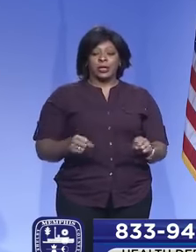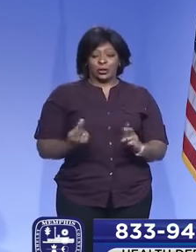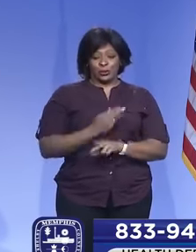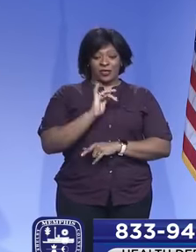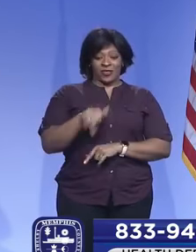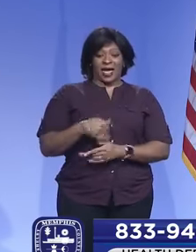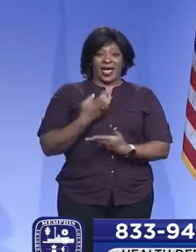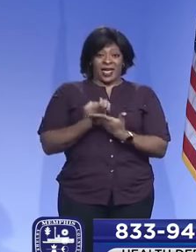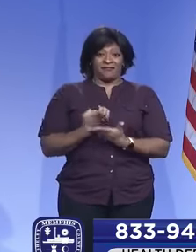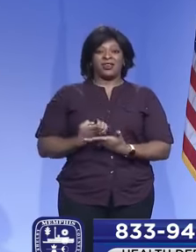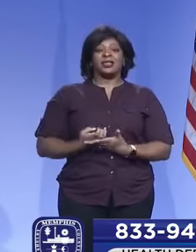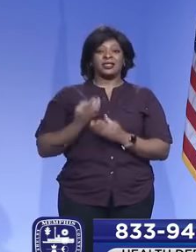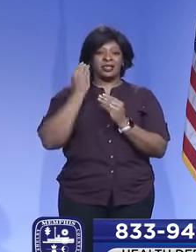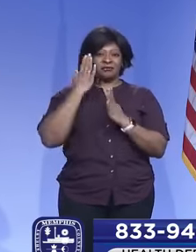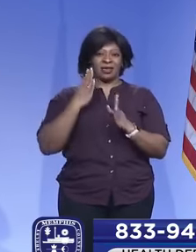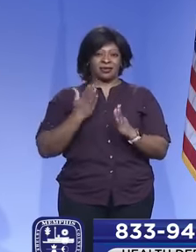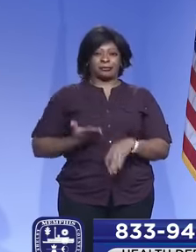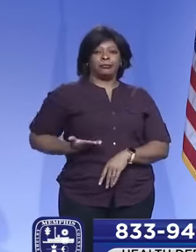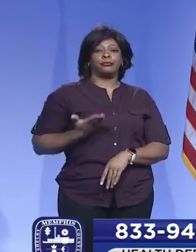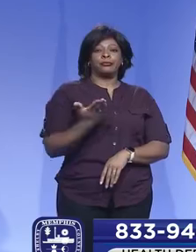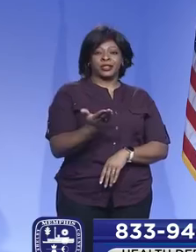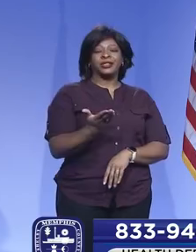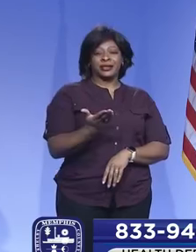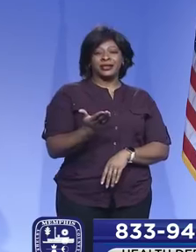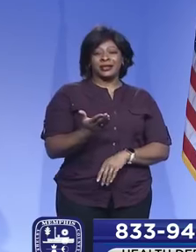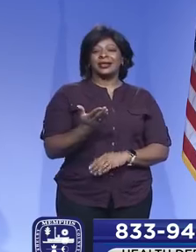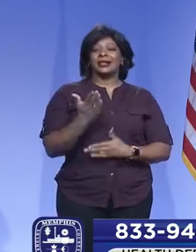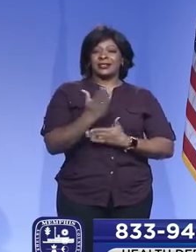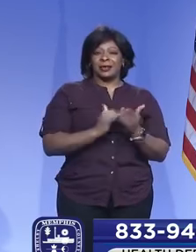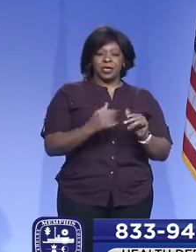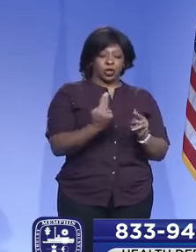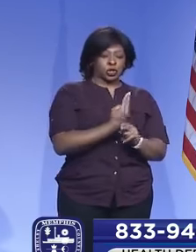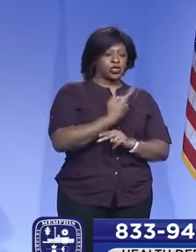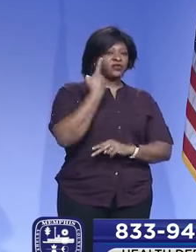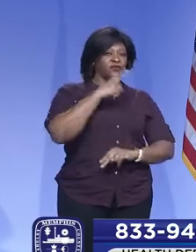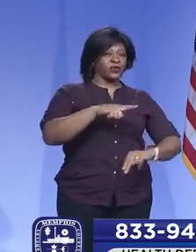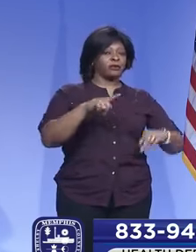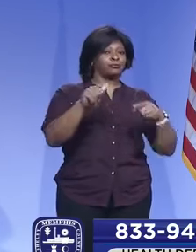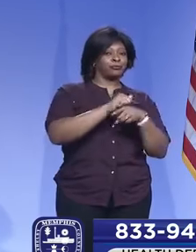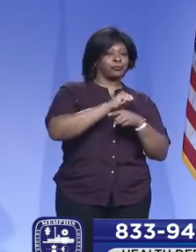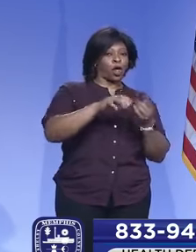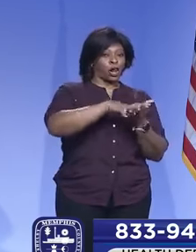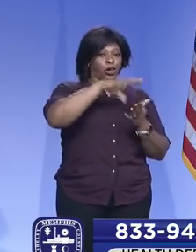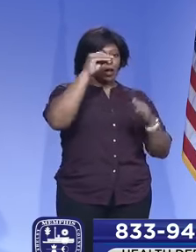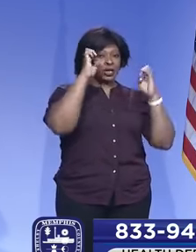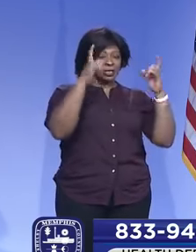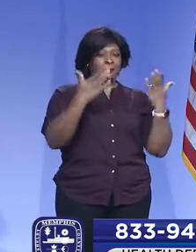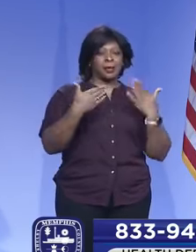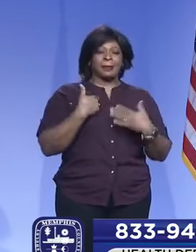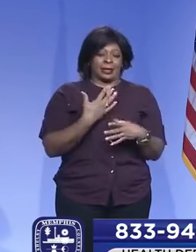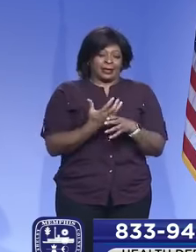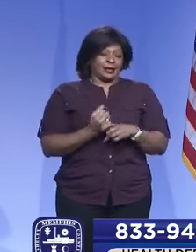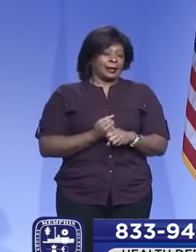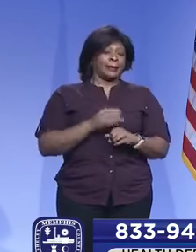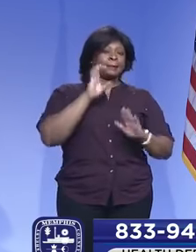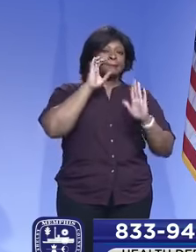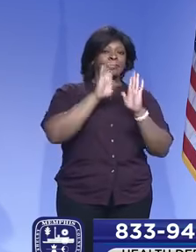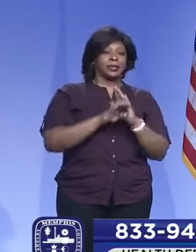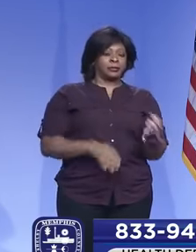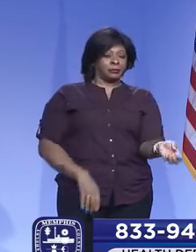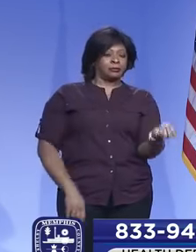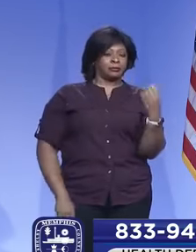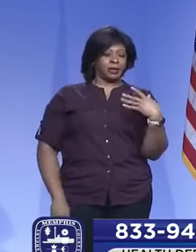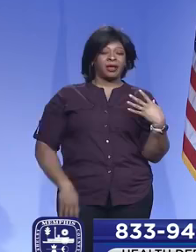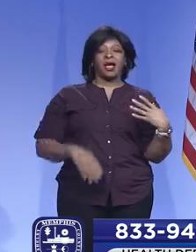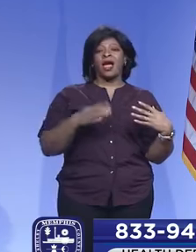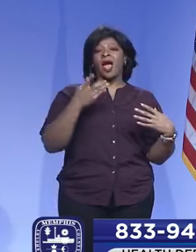that information. We can use some of it for education. So an example, we may get a picture of a